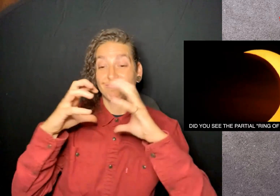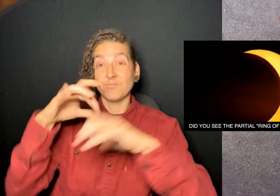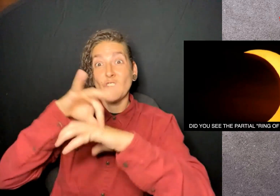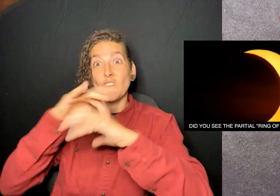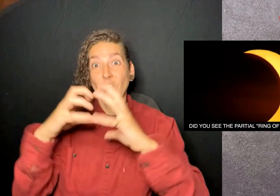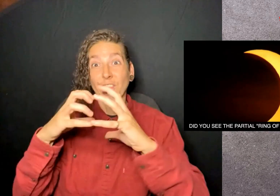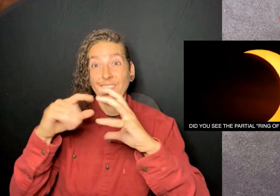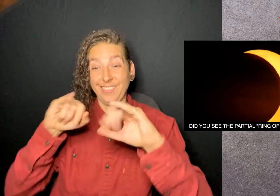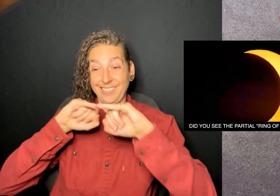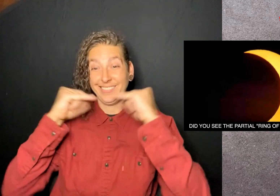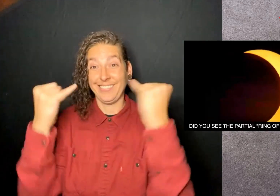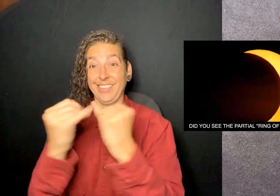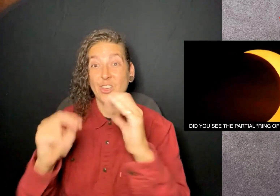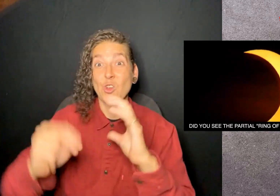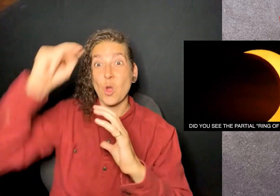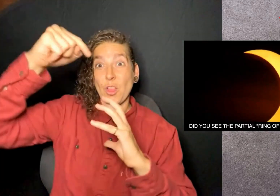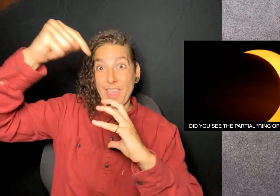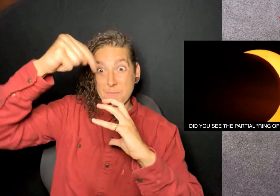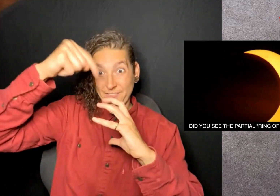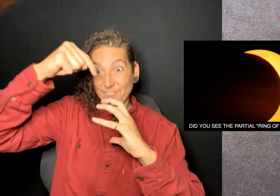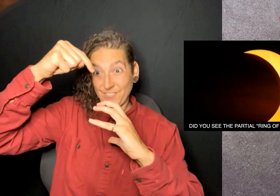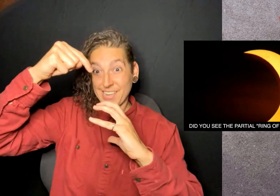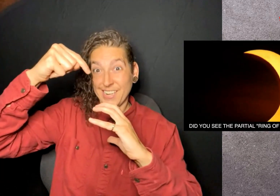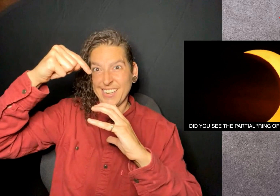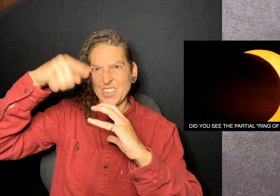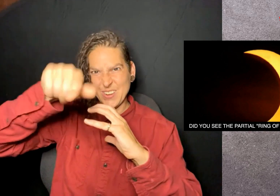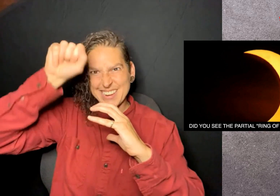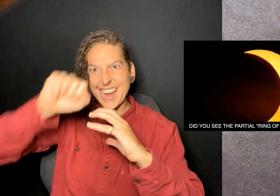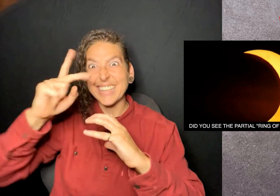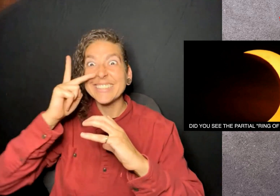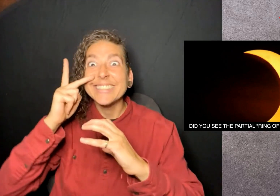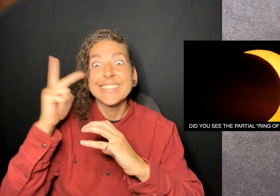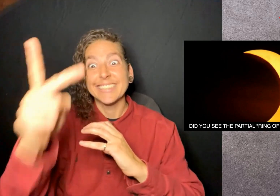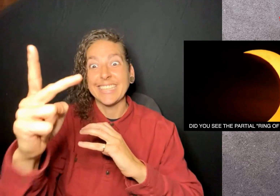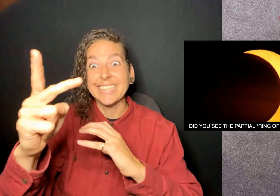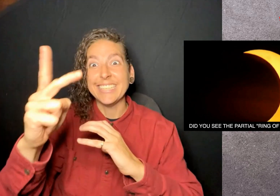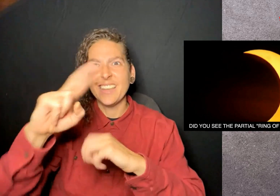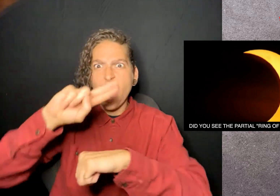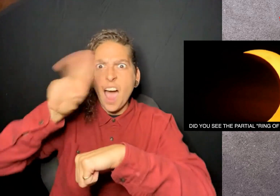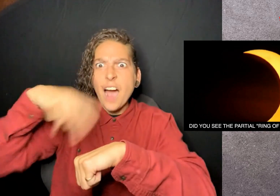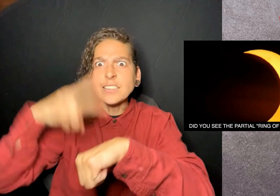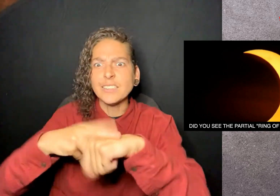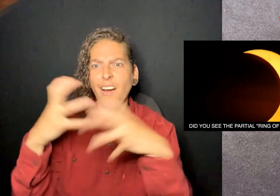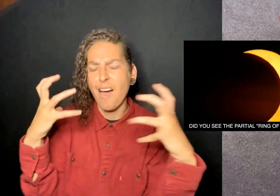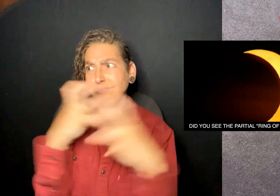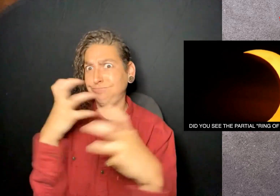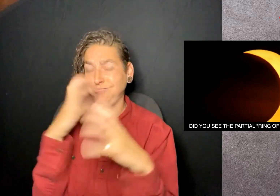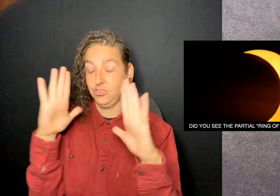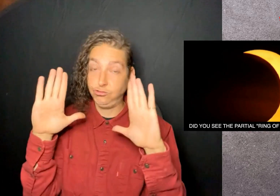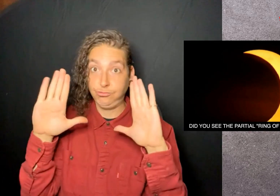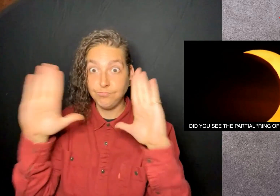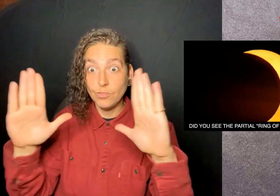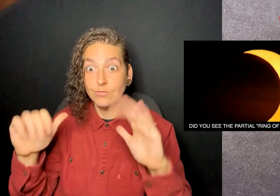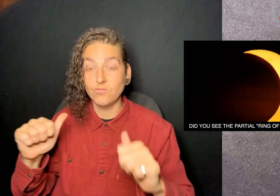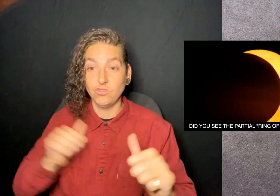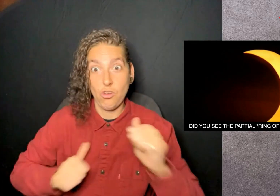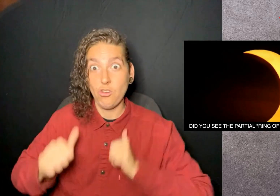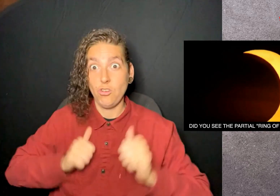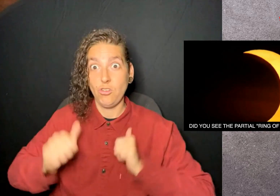If you live in the Northern Hemisphere, you got to see one of nature's greatest shows Thursday morning.